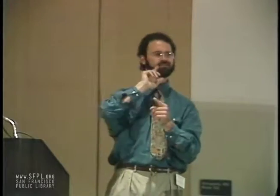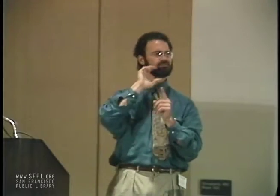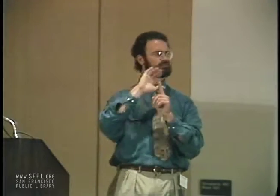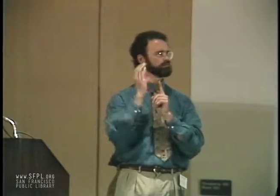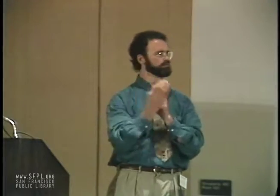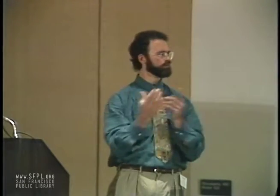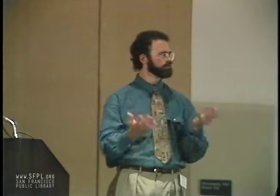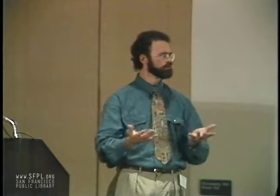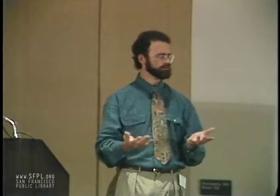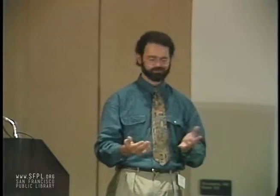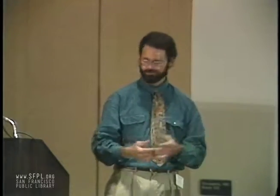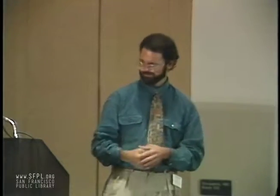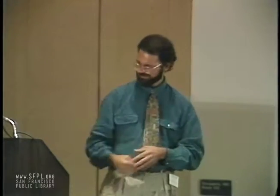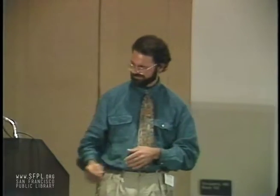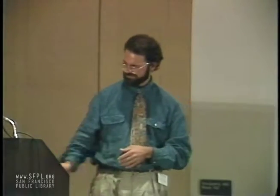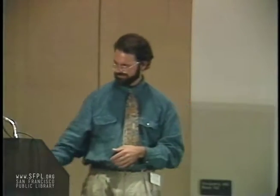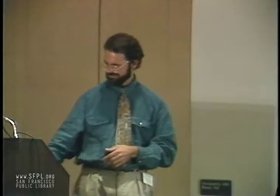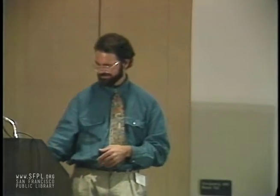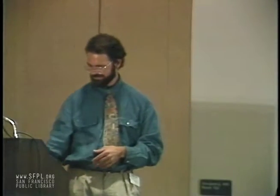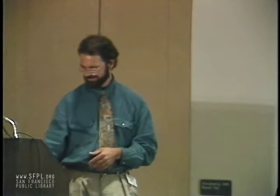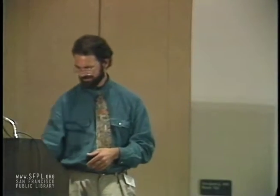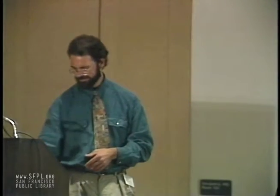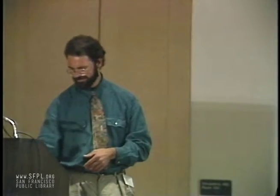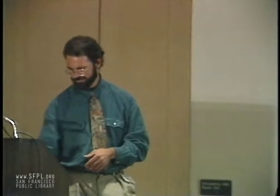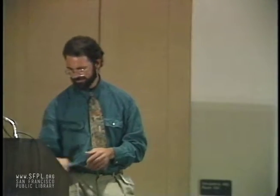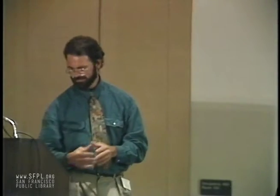us something about deaf culture and the deaf experience.